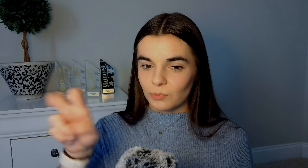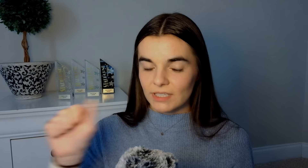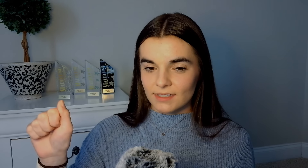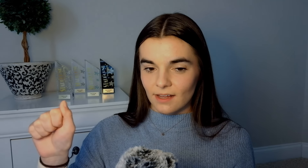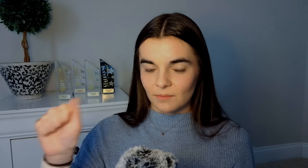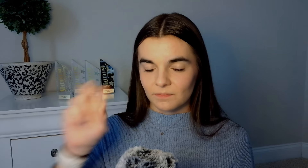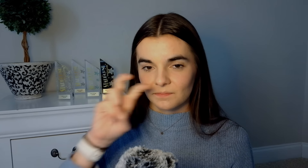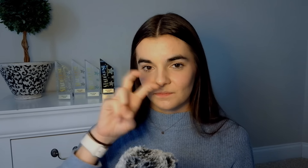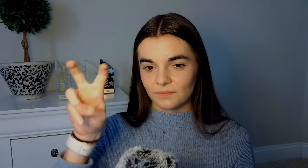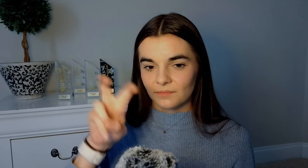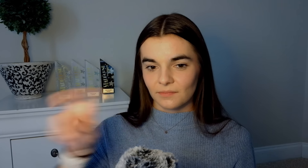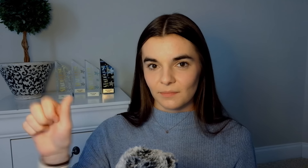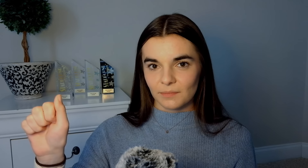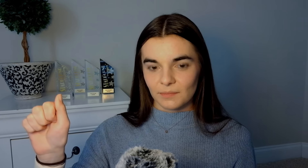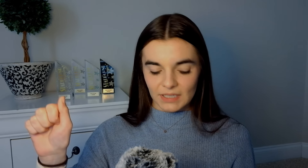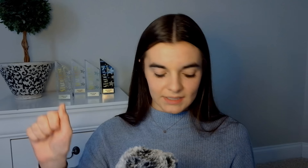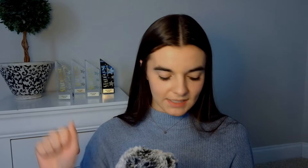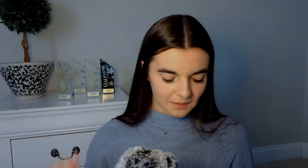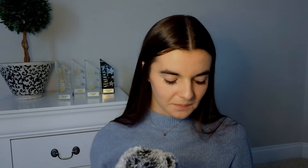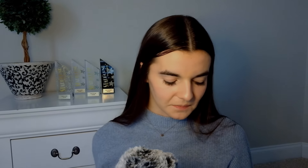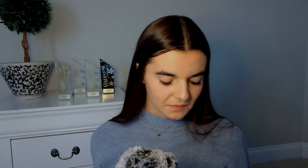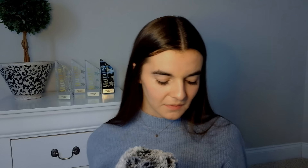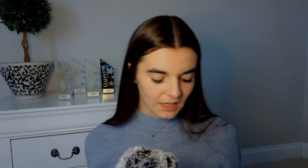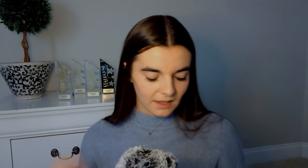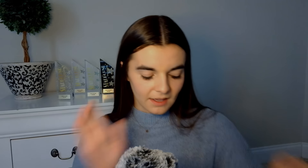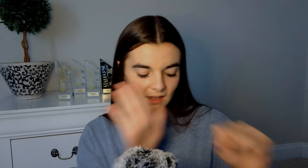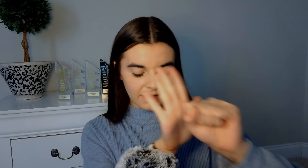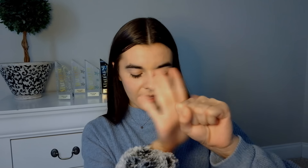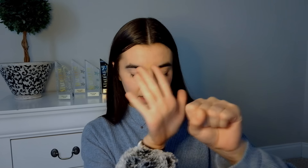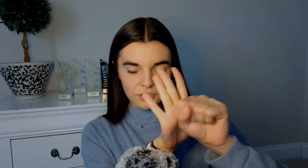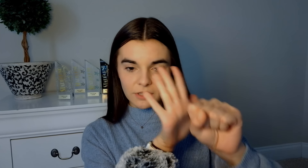Pizza. Pizza. Ketchup.